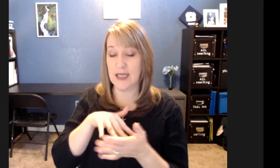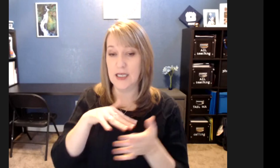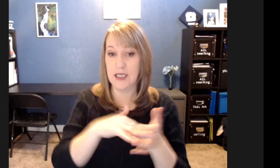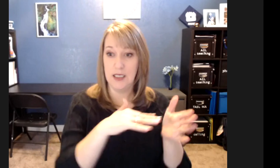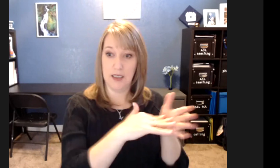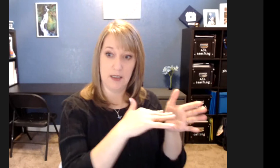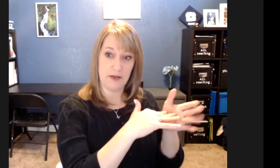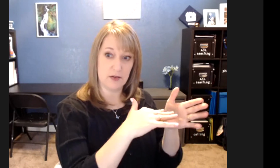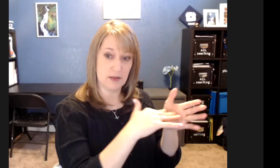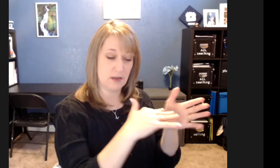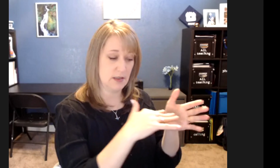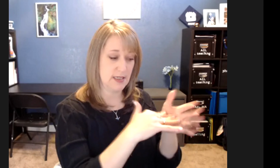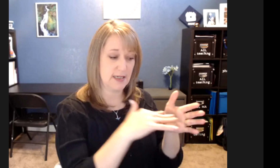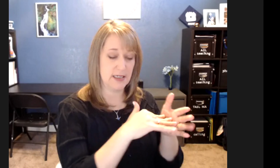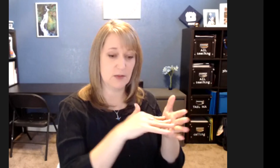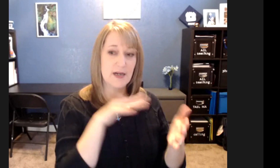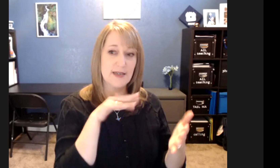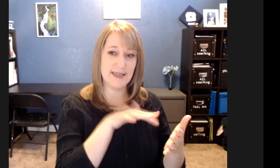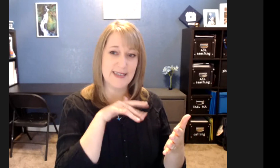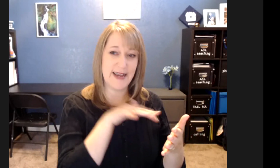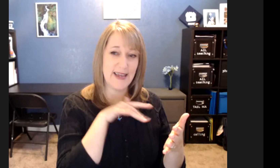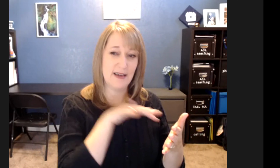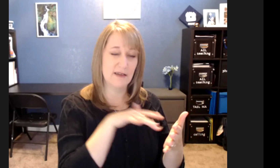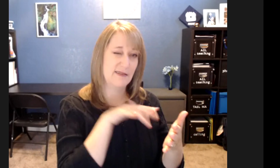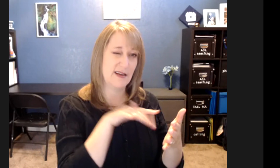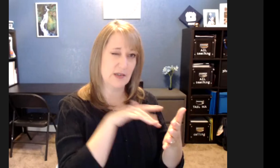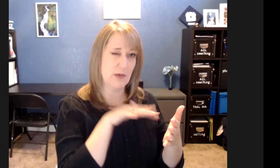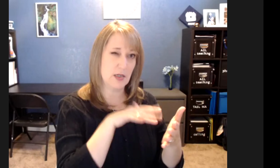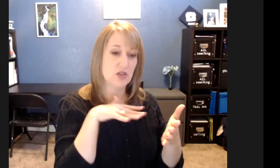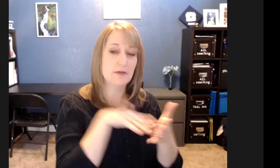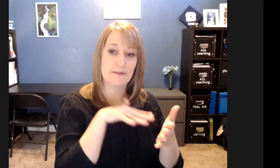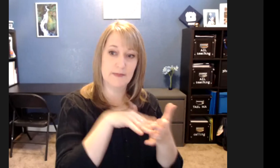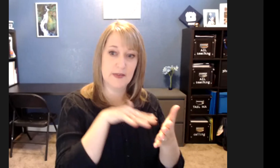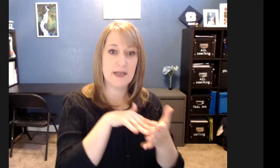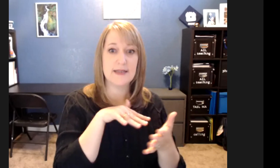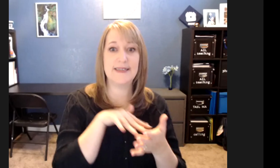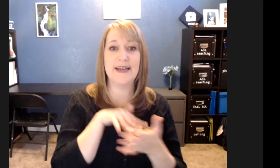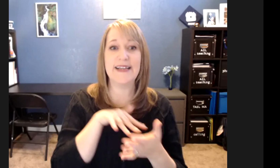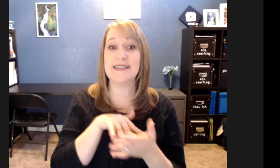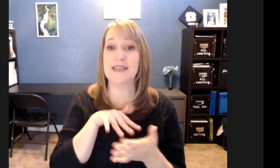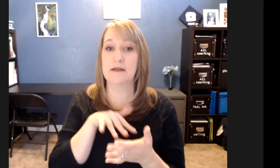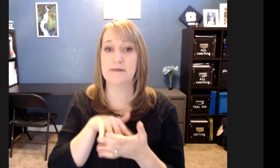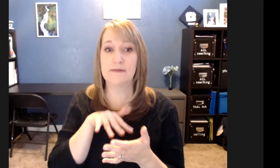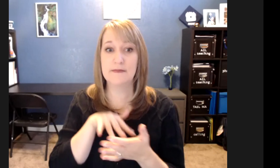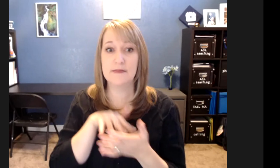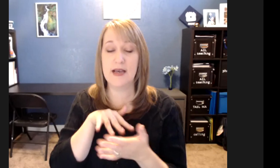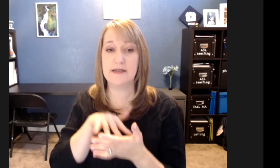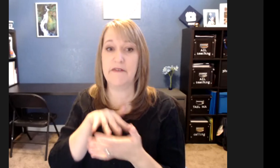hitting. There's contact here. Whereas in study, not so much. Studies as a